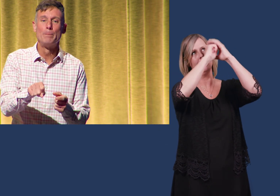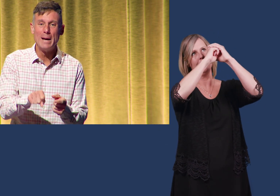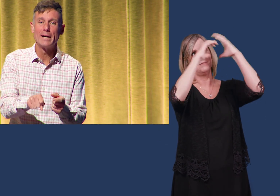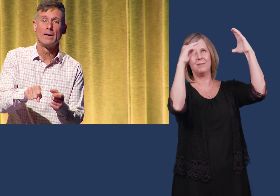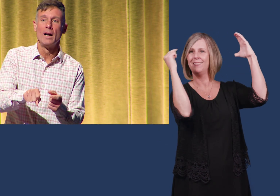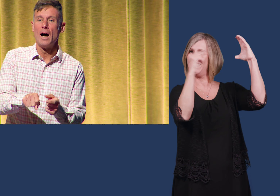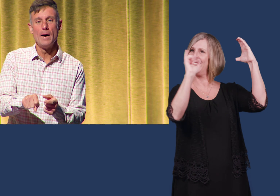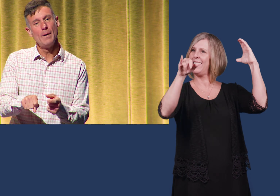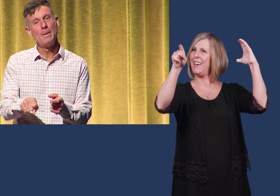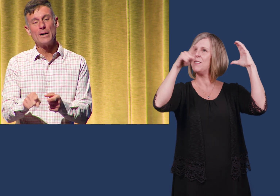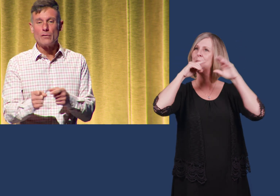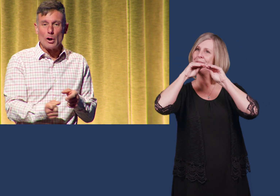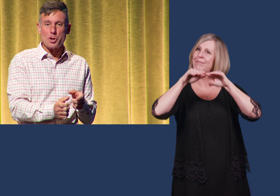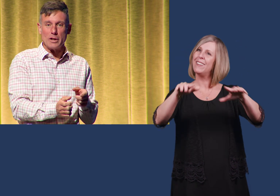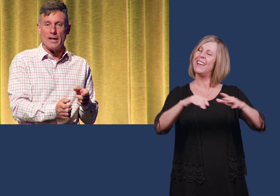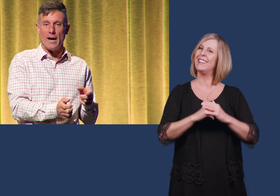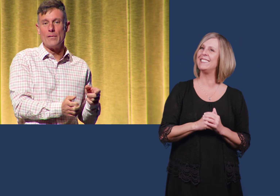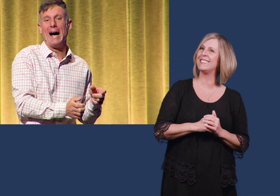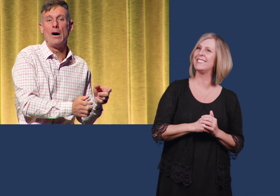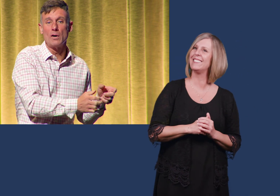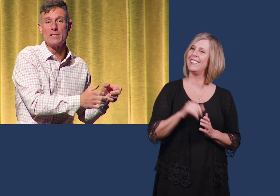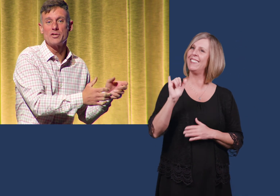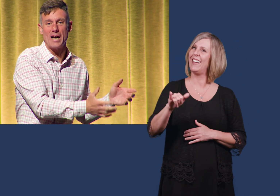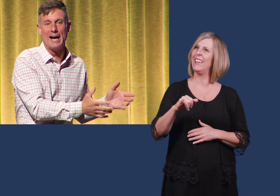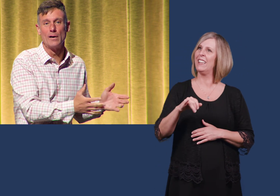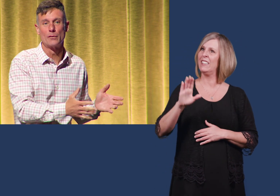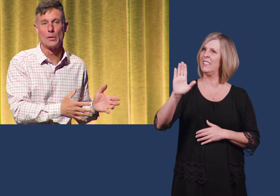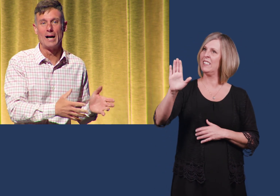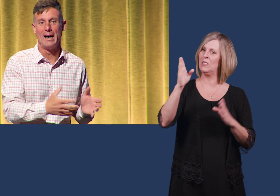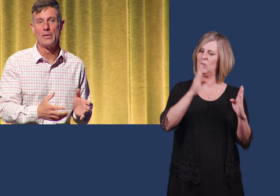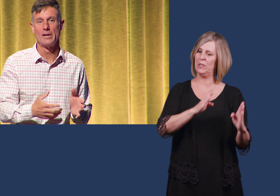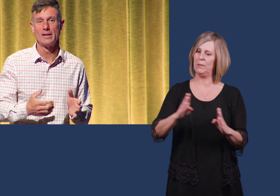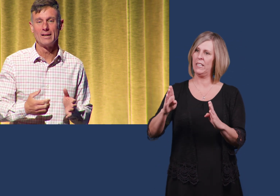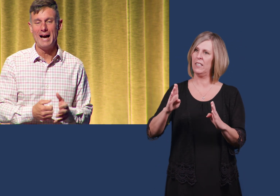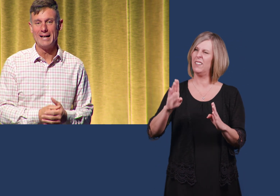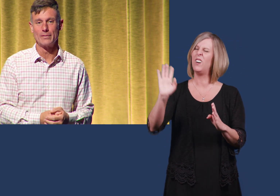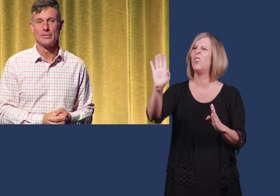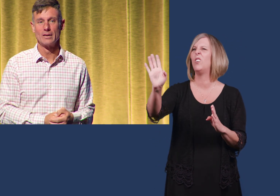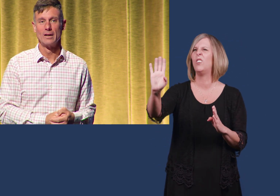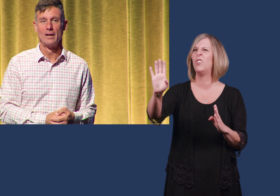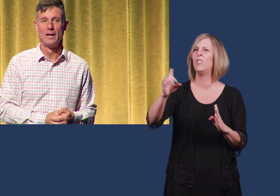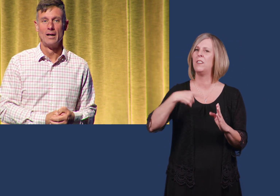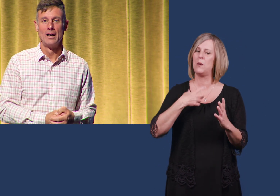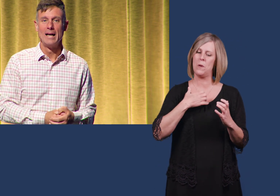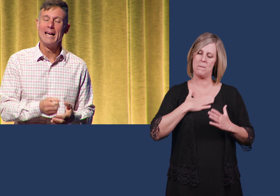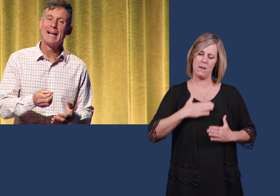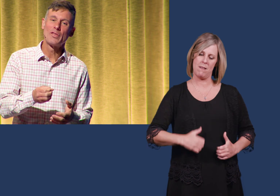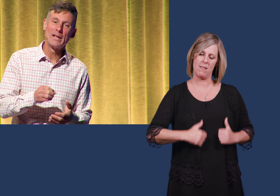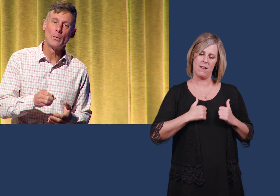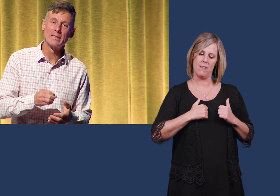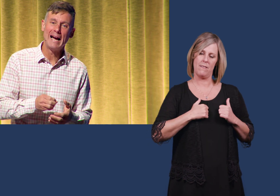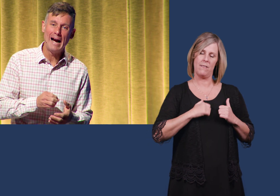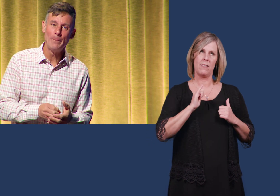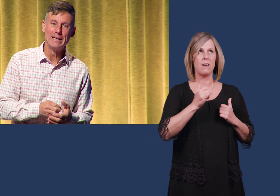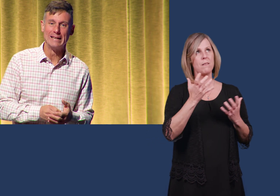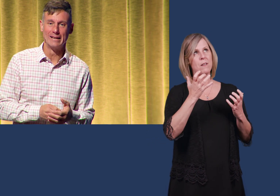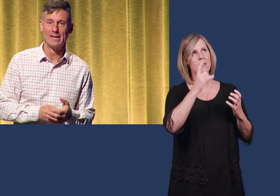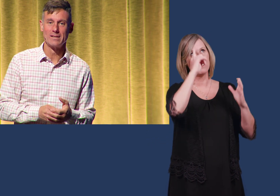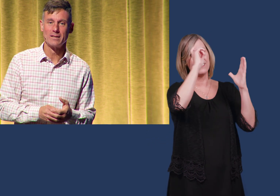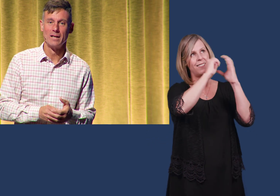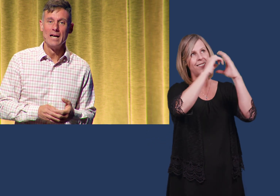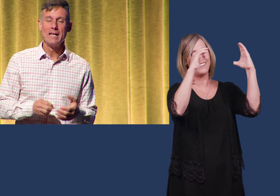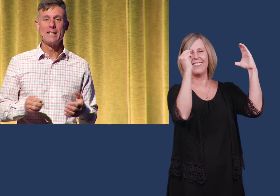like a better version of our desire for our life. And I think what's